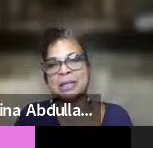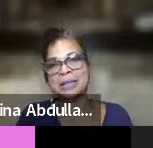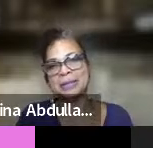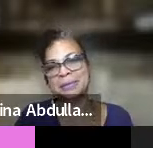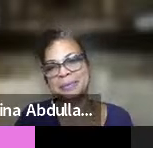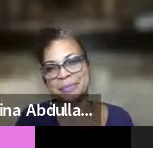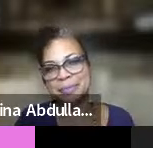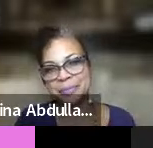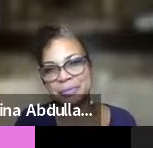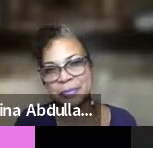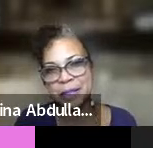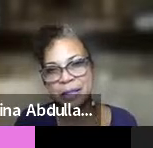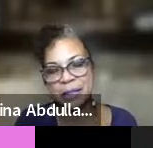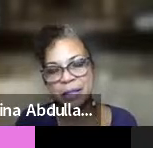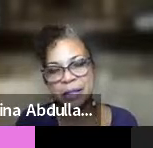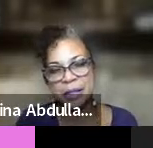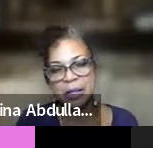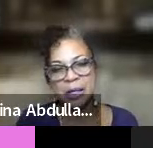social media.